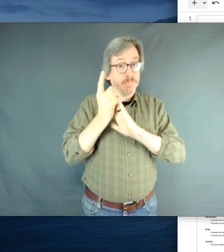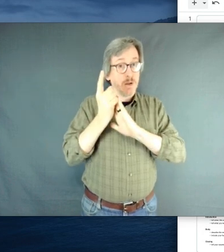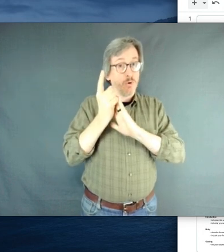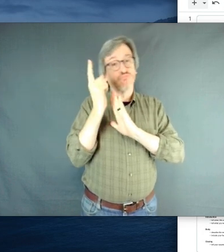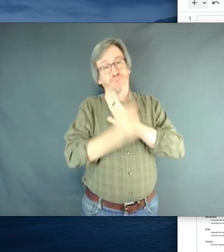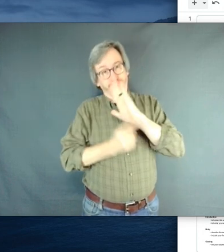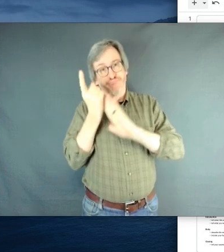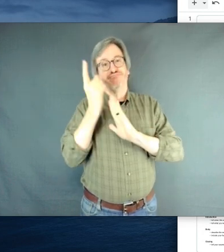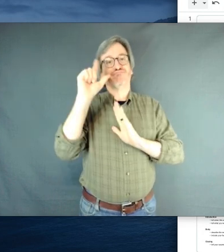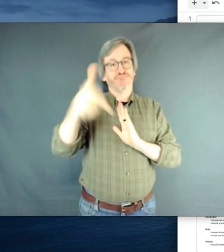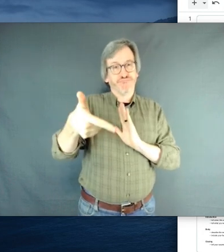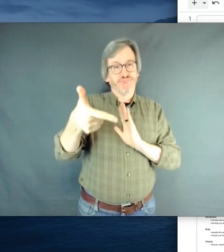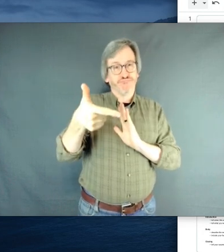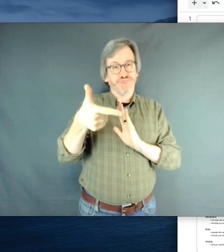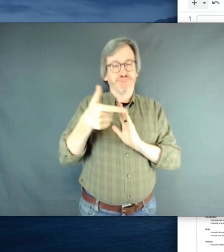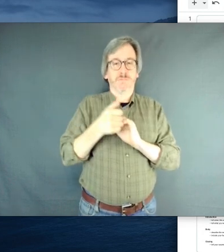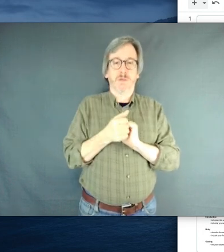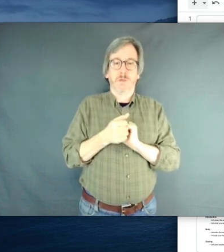like,